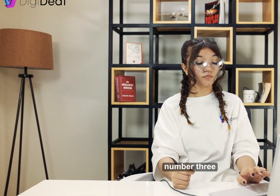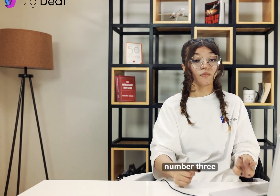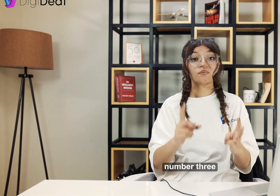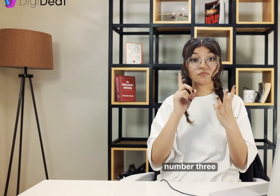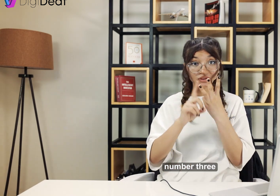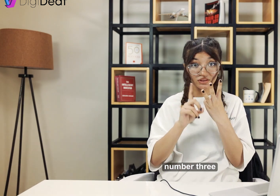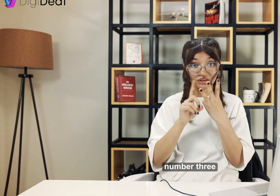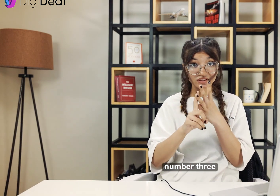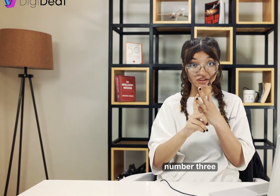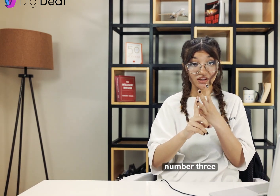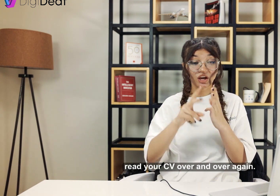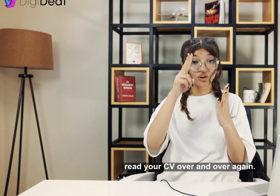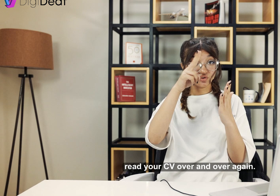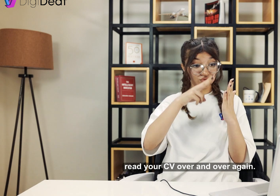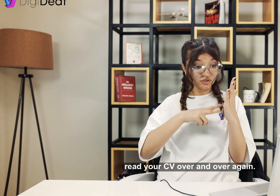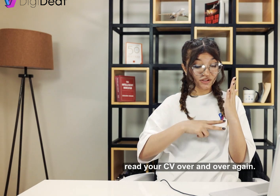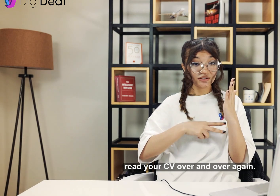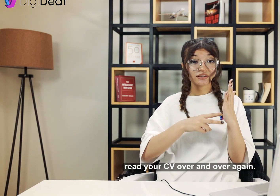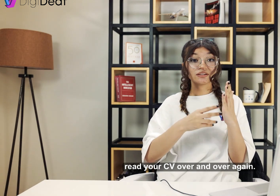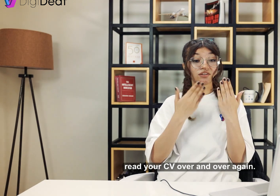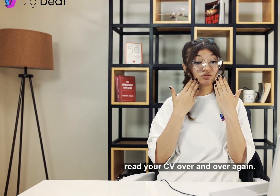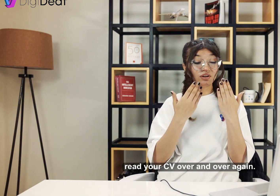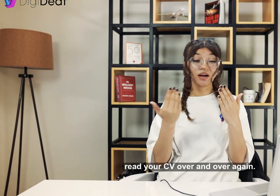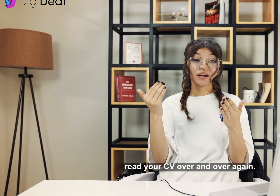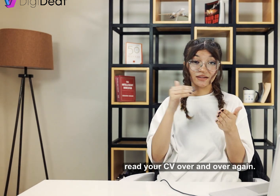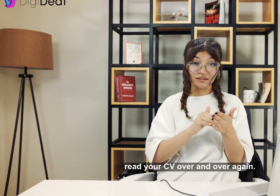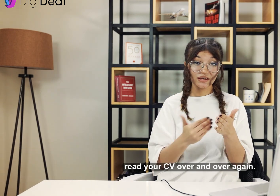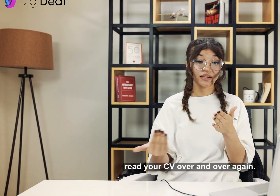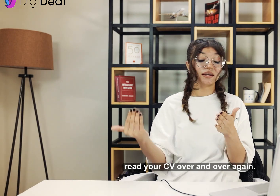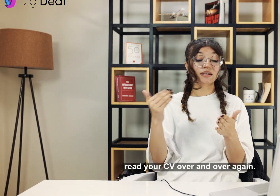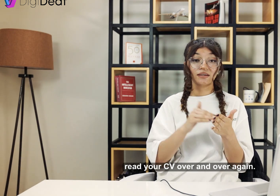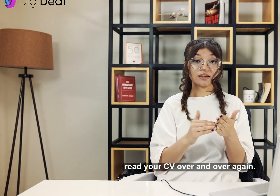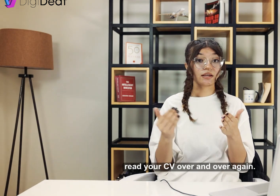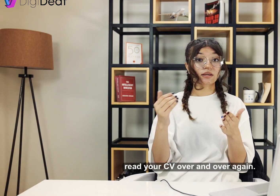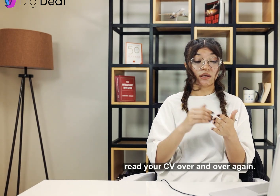Number 3, read your CV over and over again.